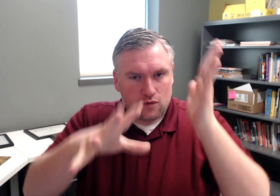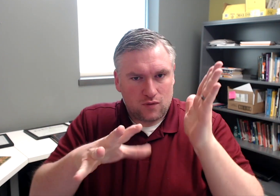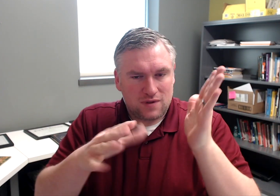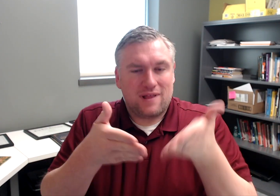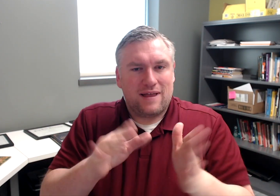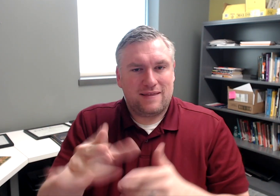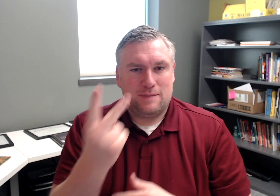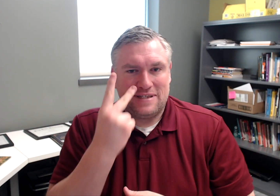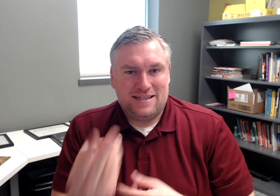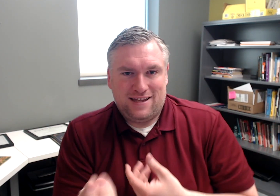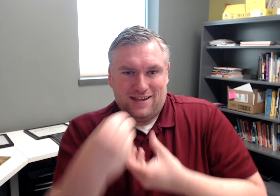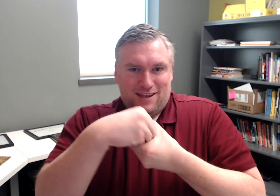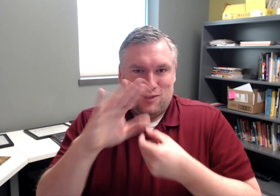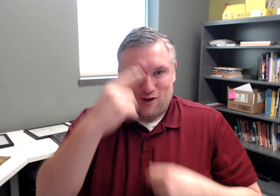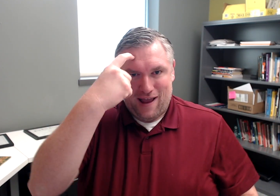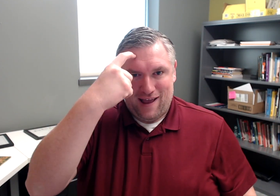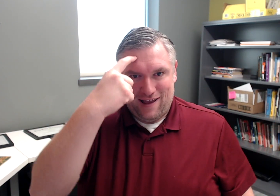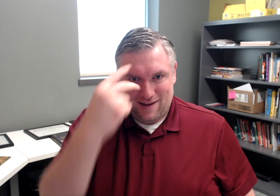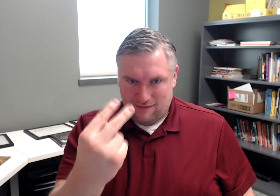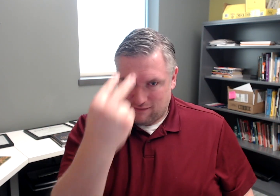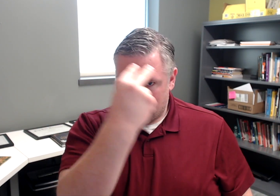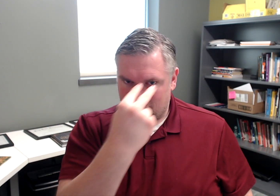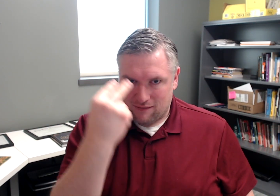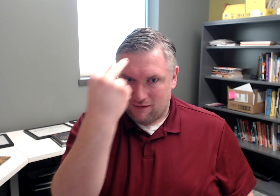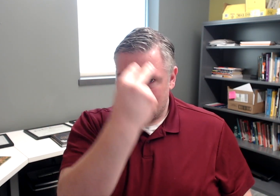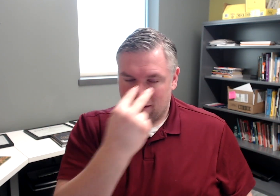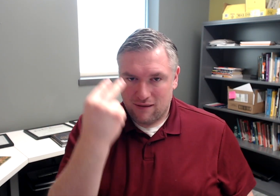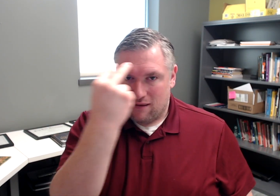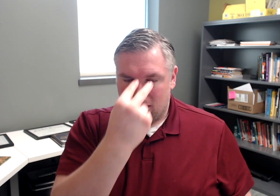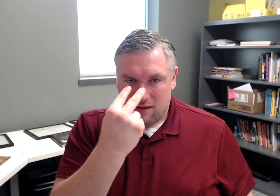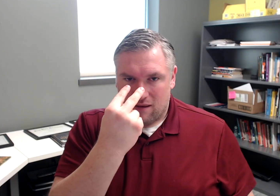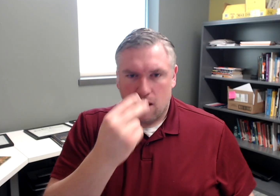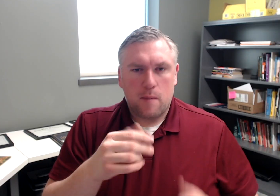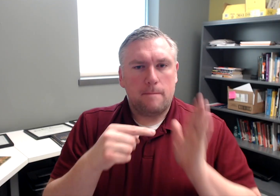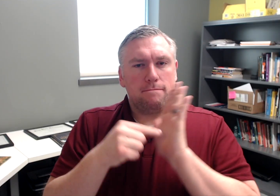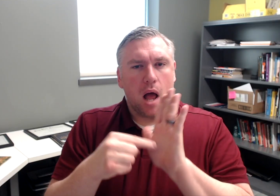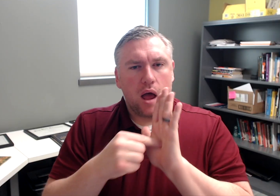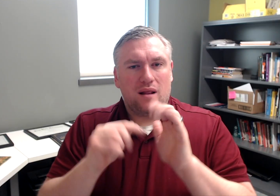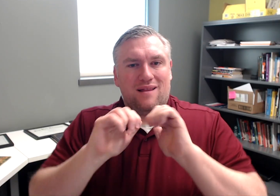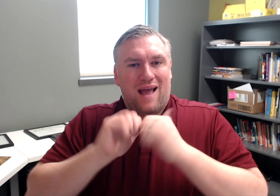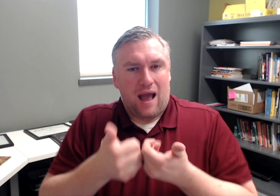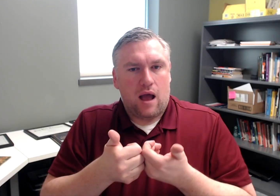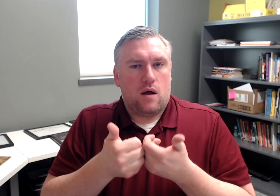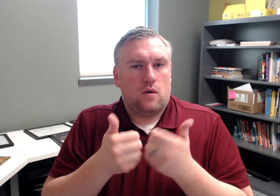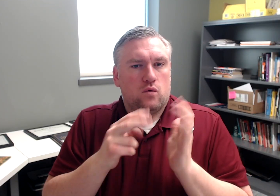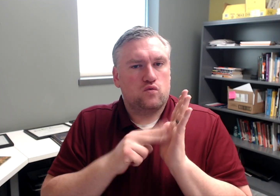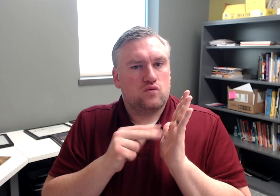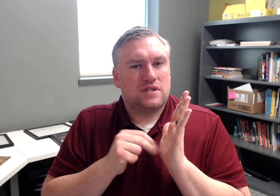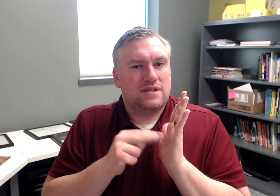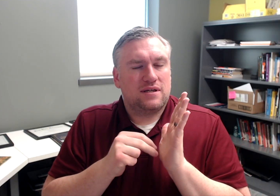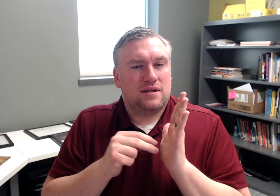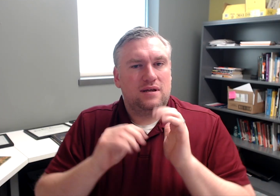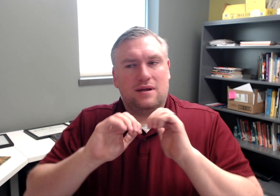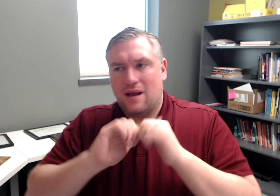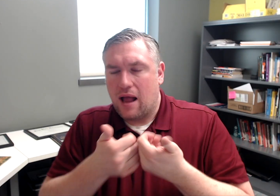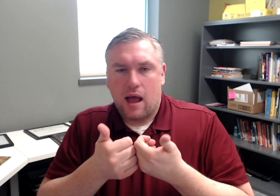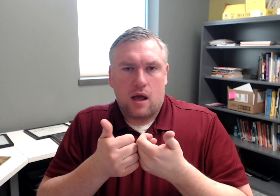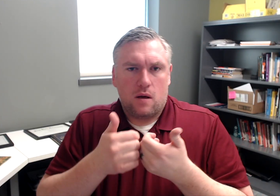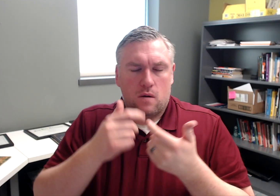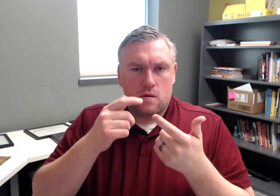model for the students. Let them see in your head. What are you thinking about? Model how to read,